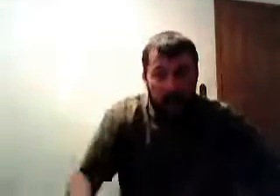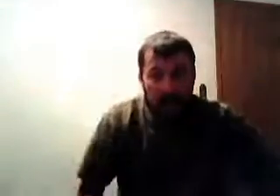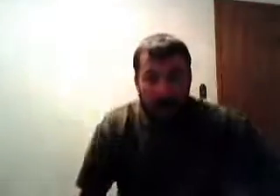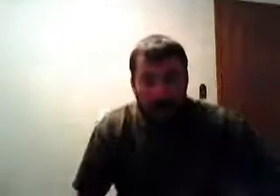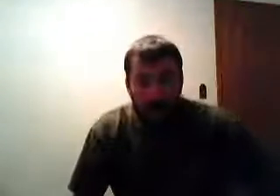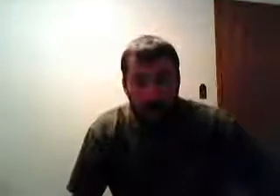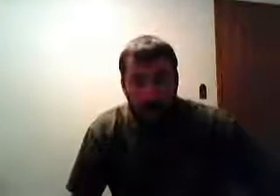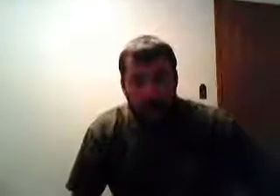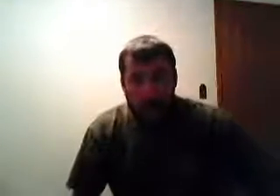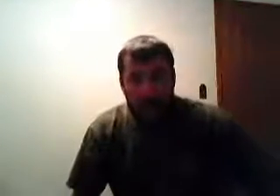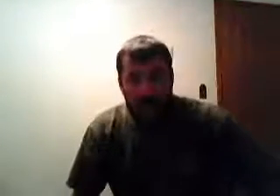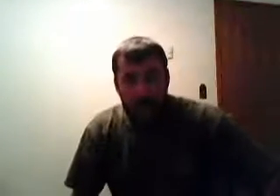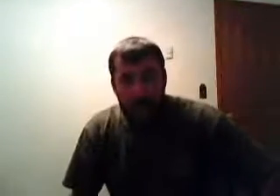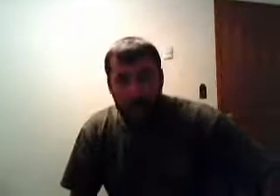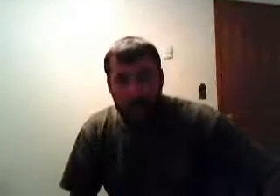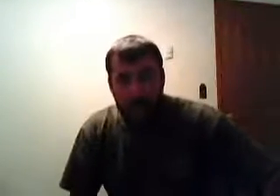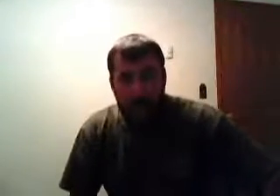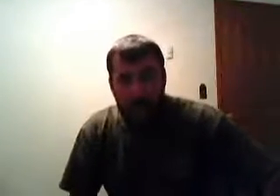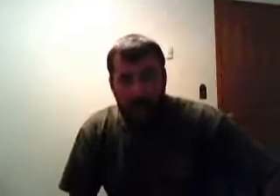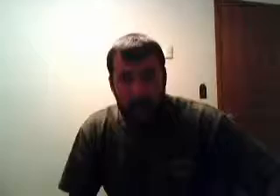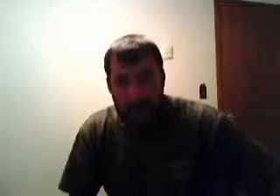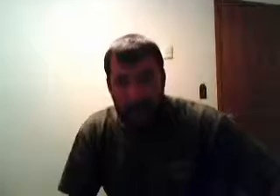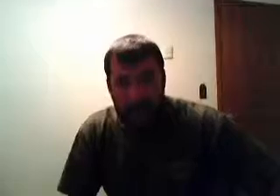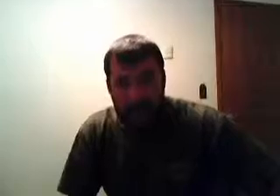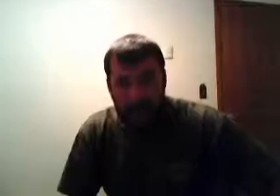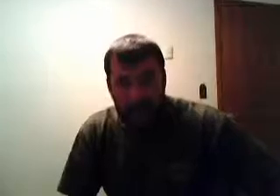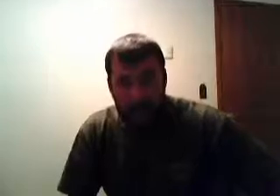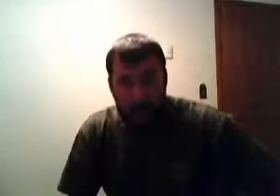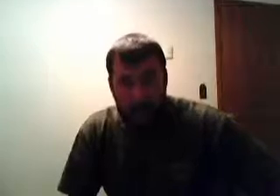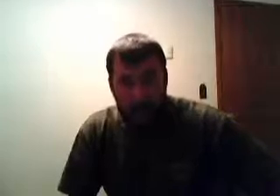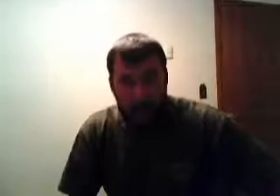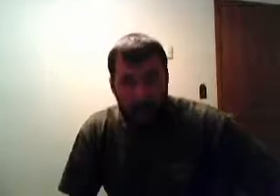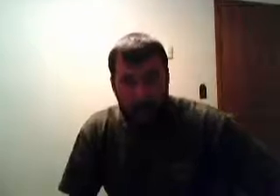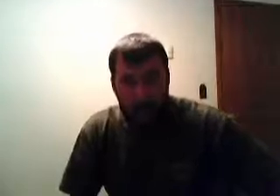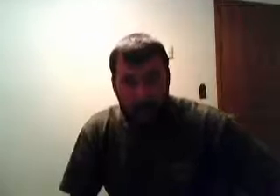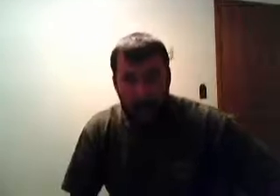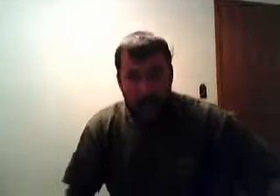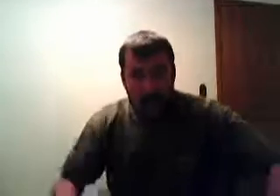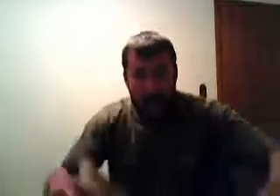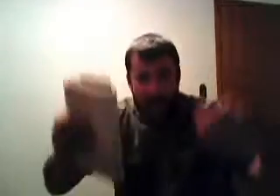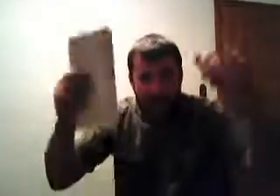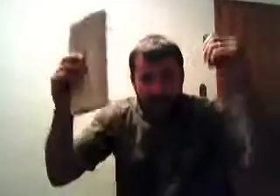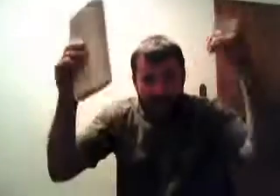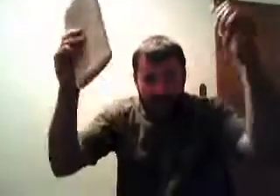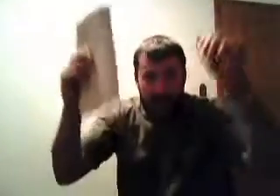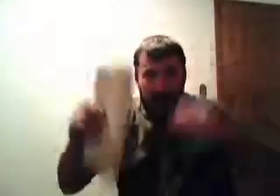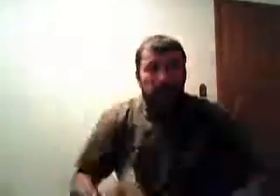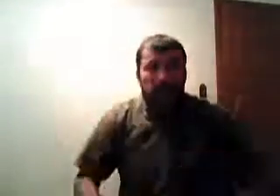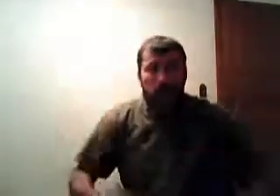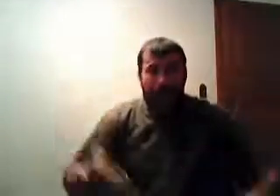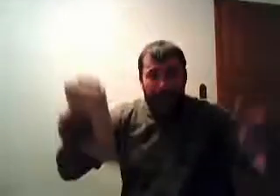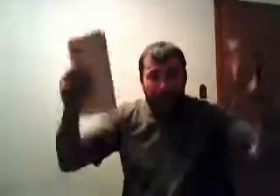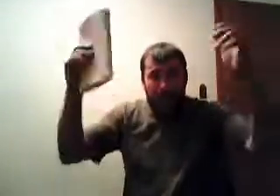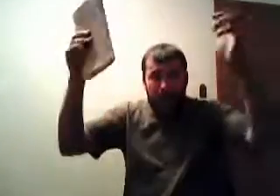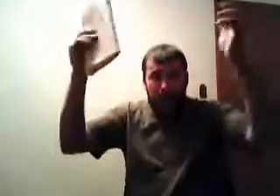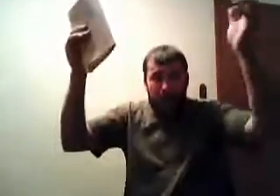can be heard. Every time you hear one of them idiots, think tanks, or whatever, politicians, rattling that chain. They're rattling the chains of